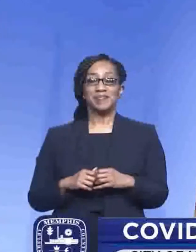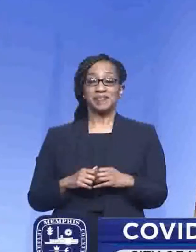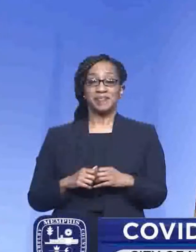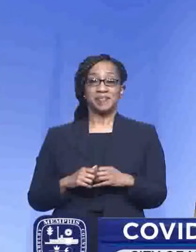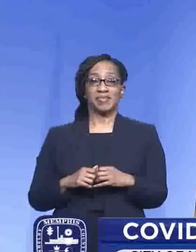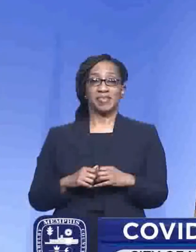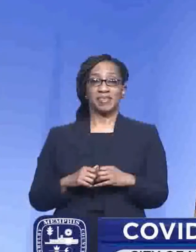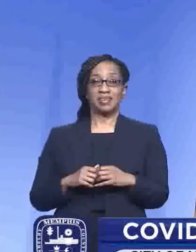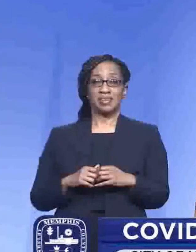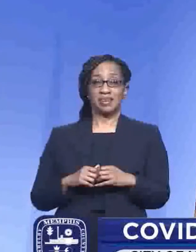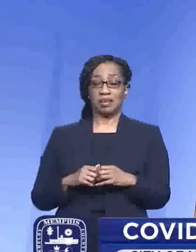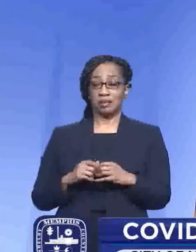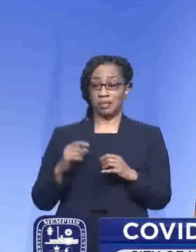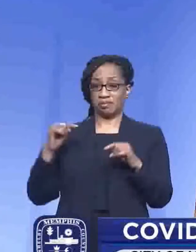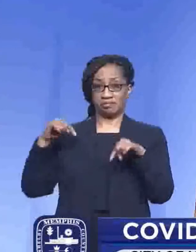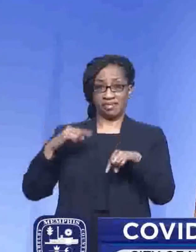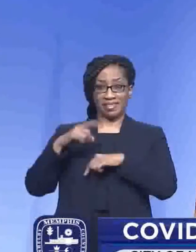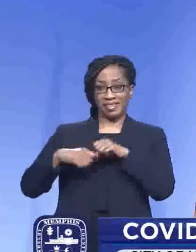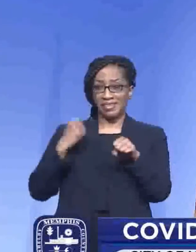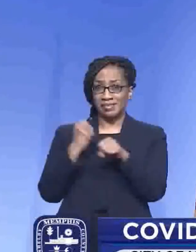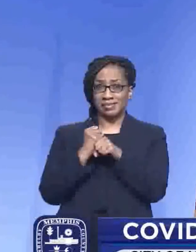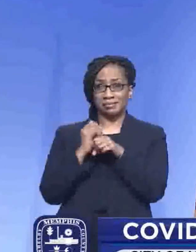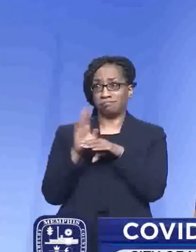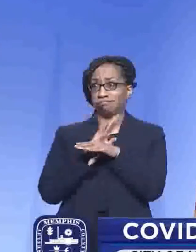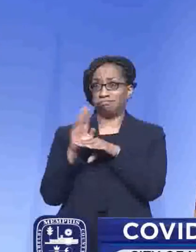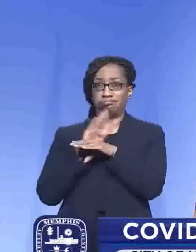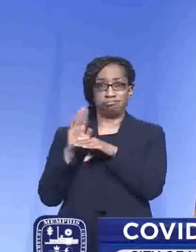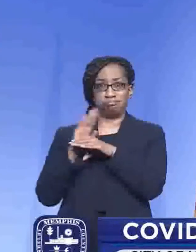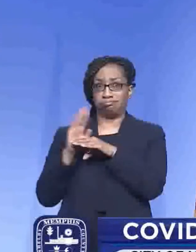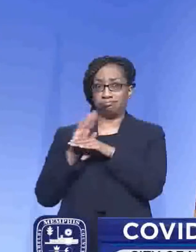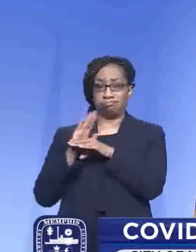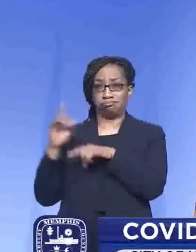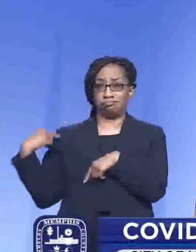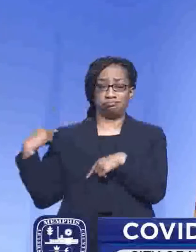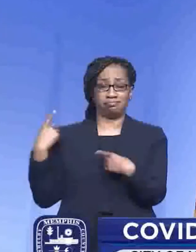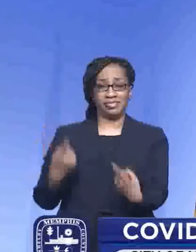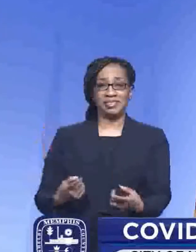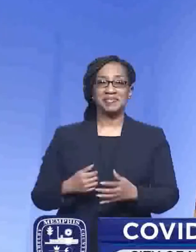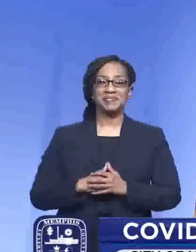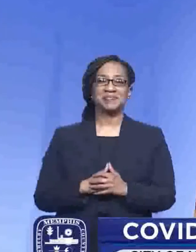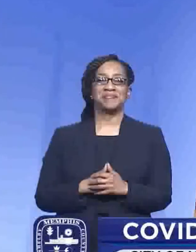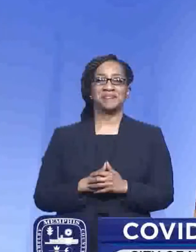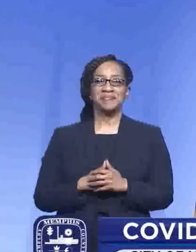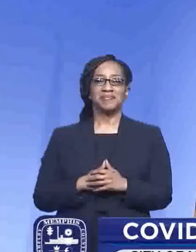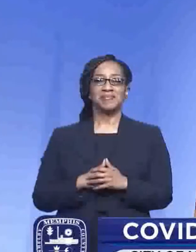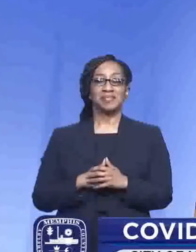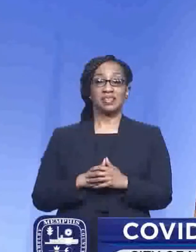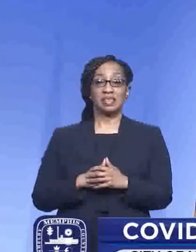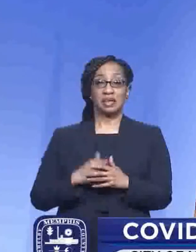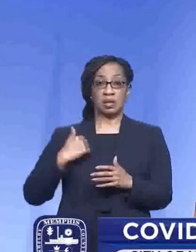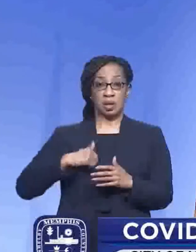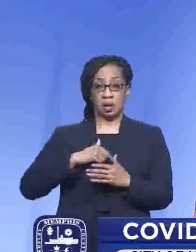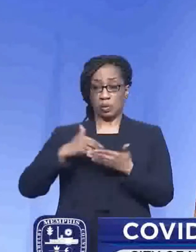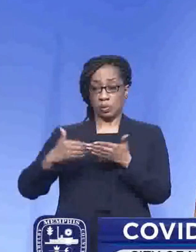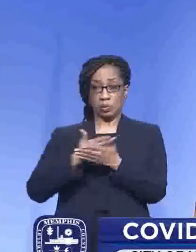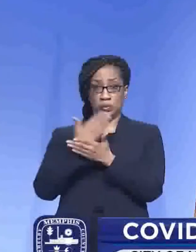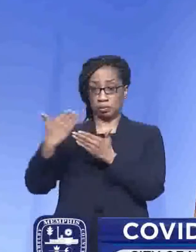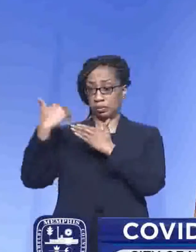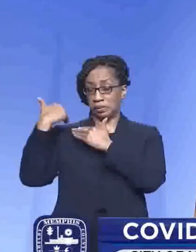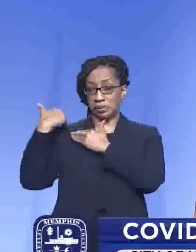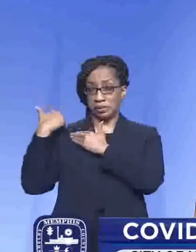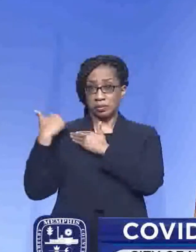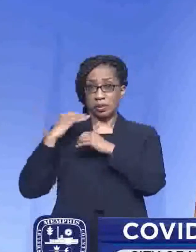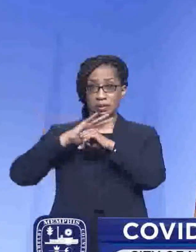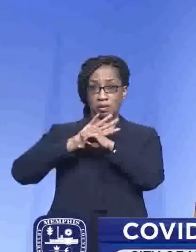weeks this past year haven't been like that? I want to be clear. Our new role in the